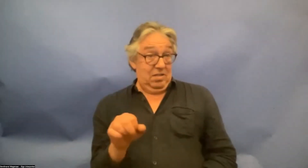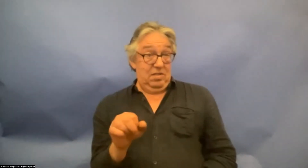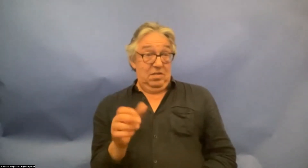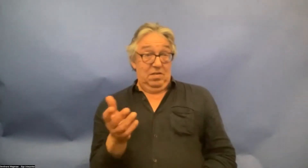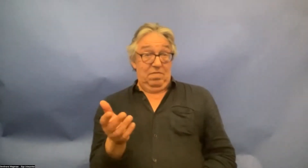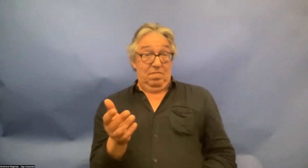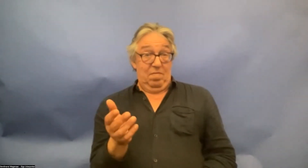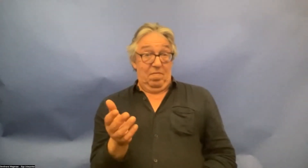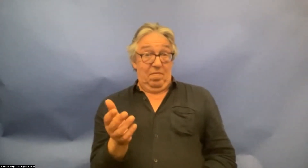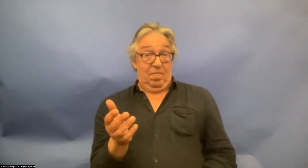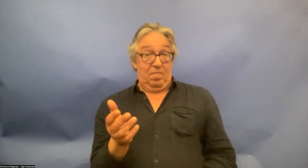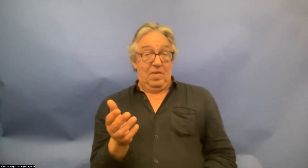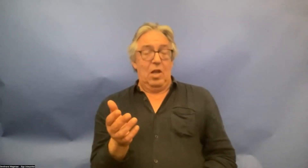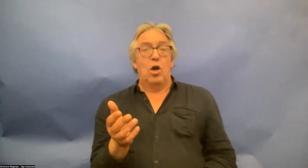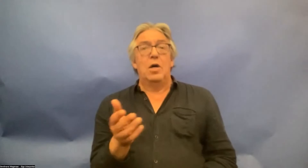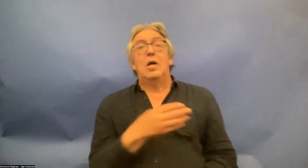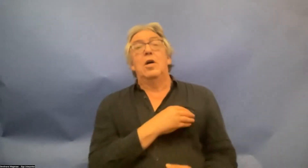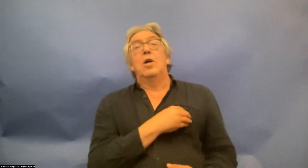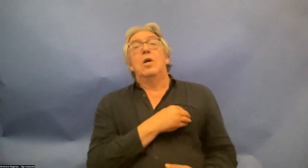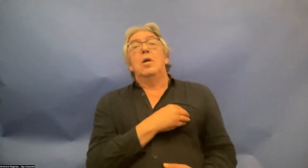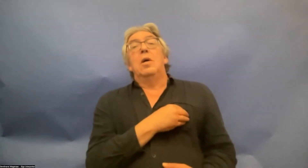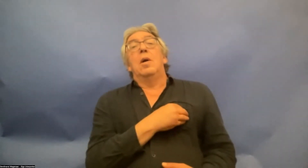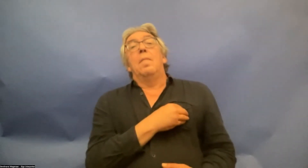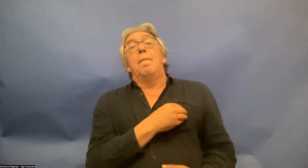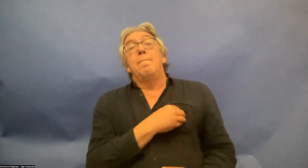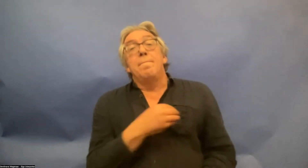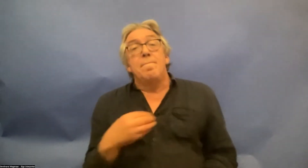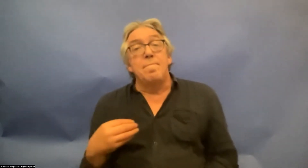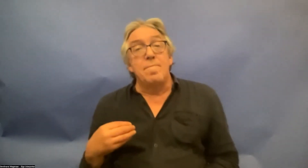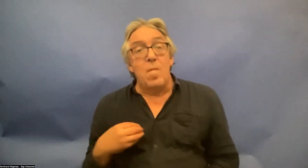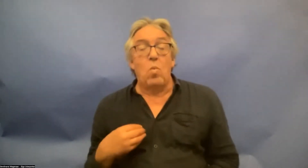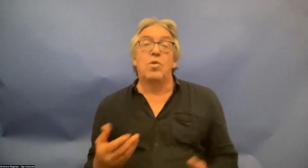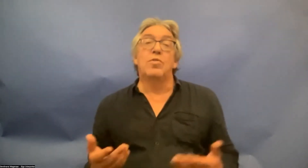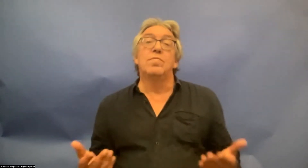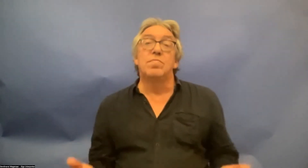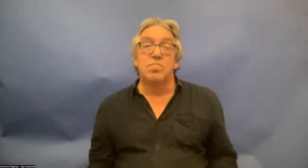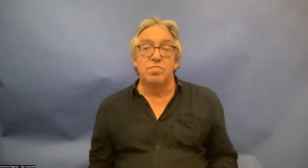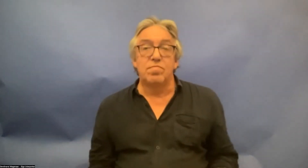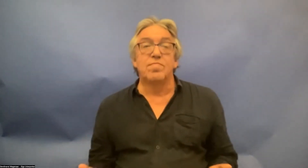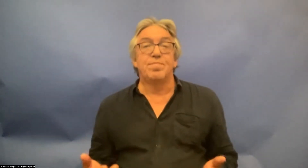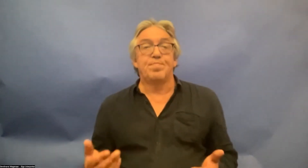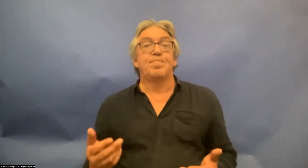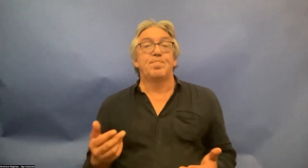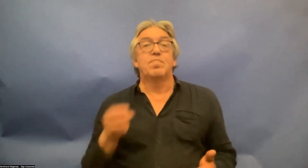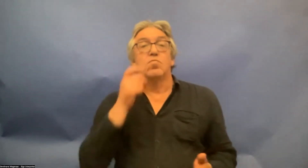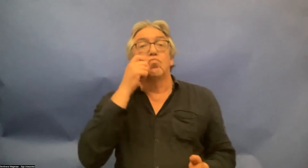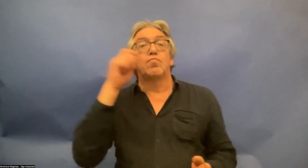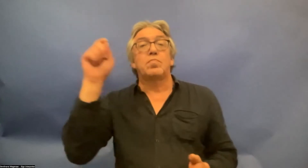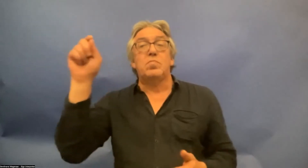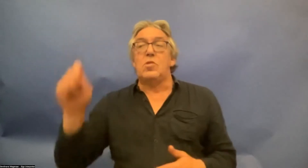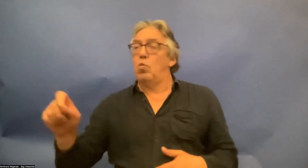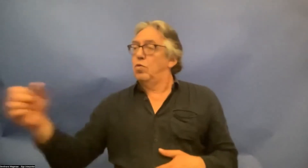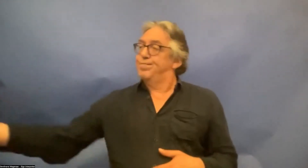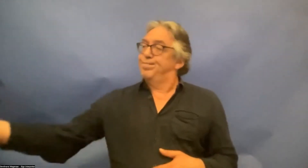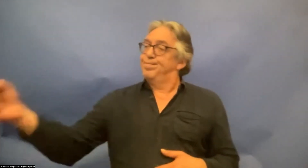you, according to the results of our survey among those who we helped, they are thinking about staying in the EU as a temporary solution.